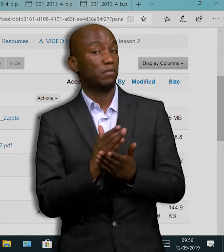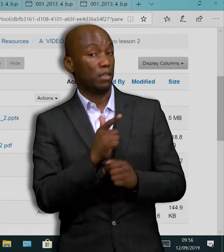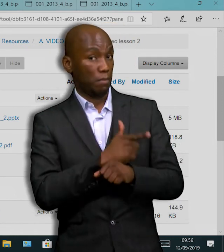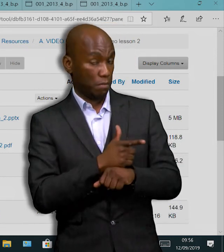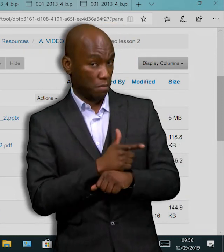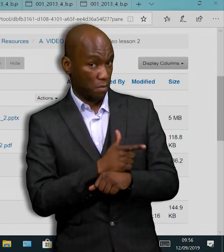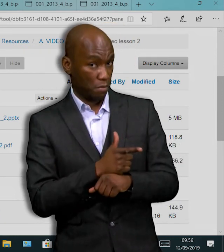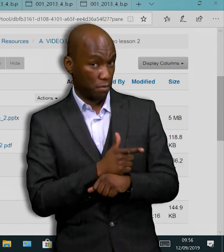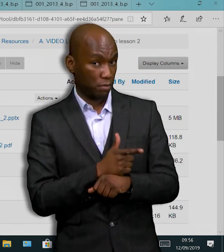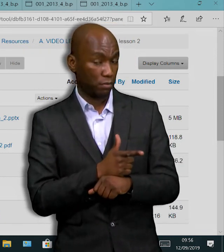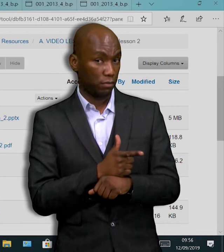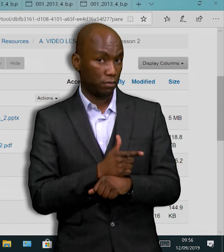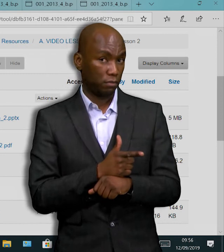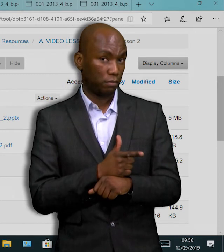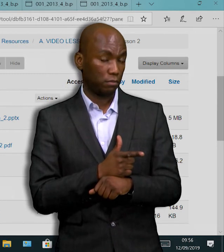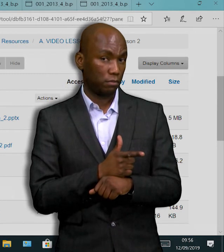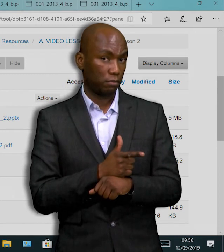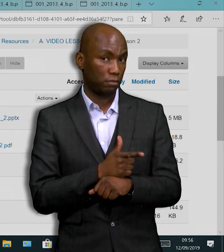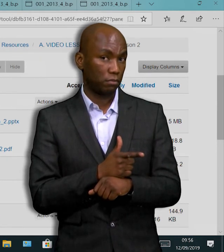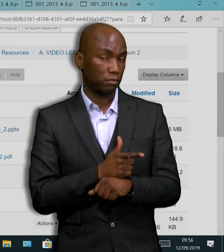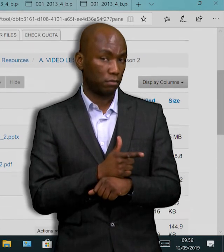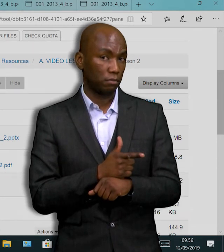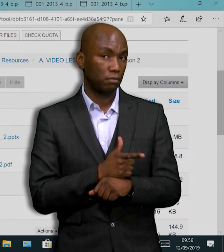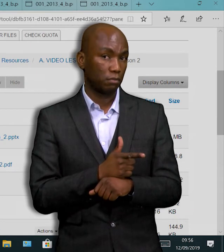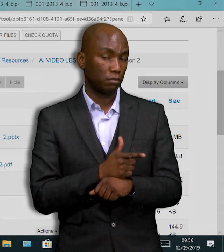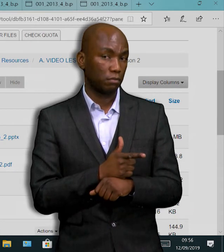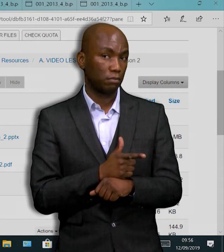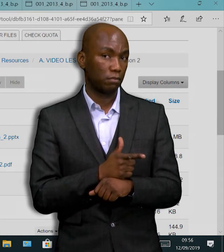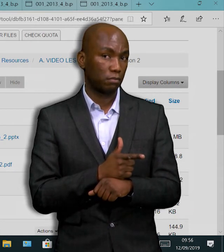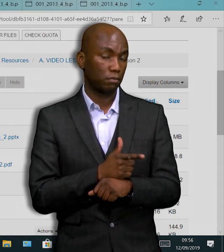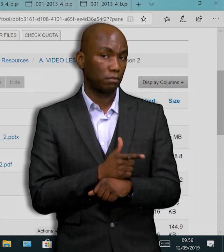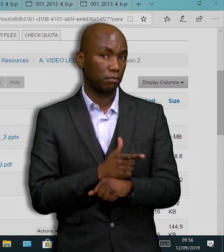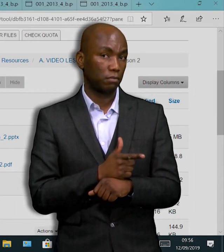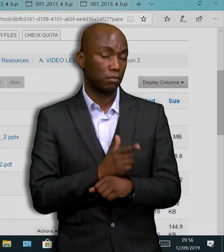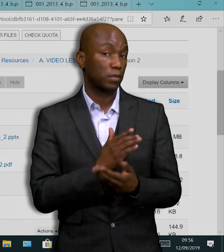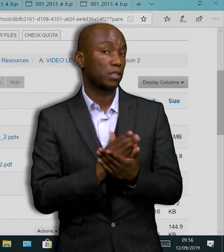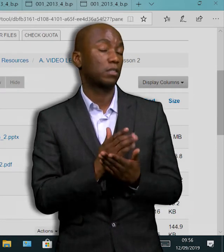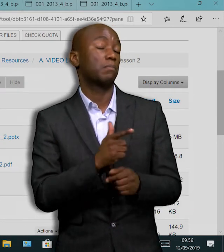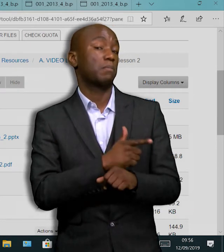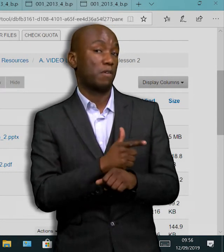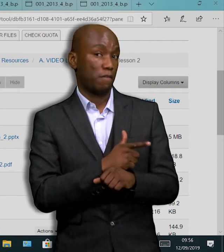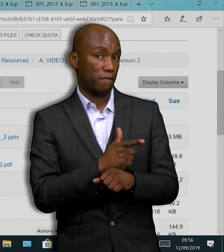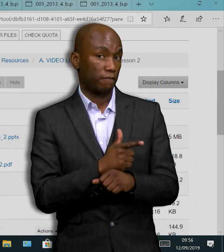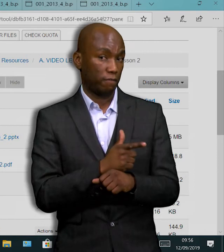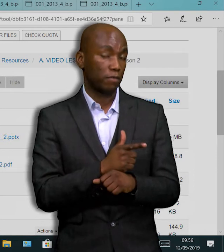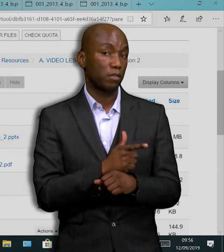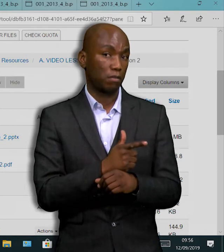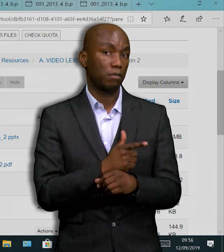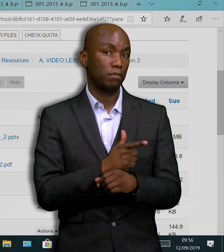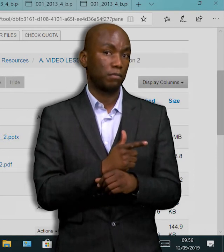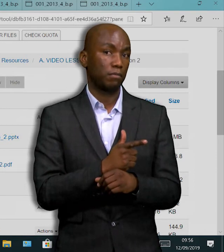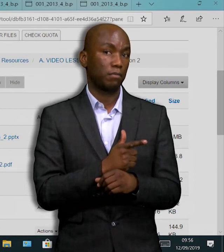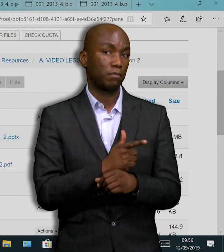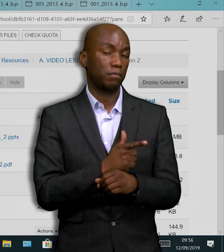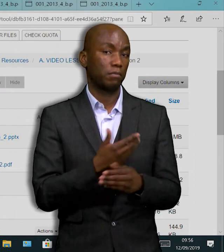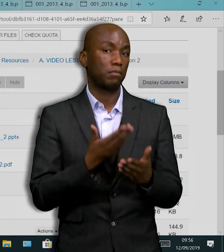Low contrast. These videos are recorded in low contrast for students who have